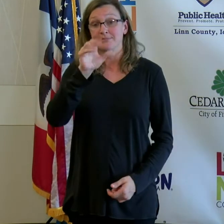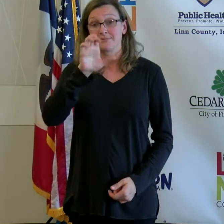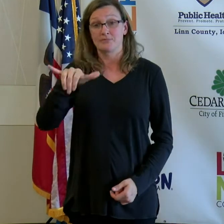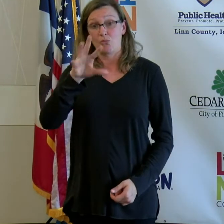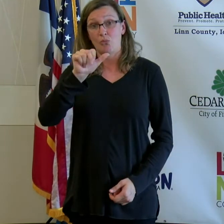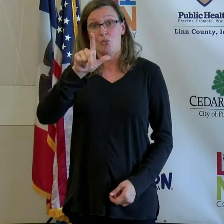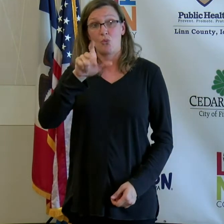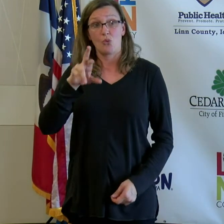Thank you, Chief German.